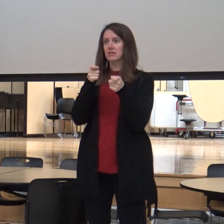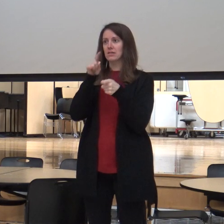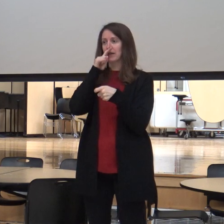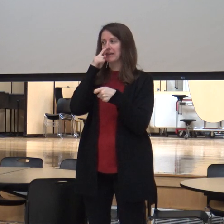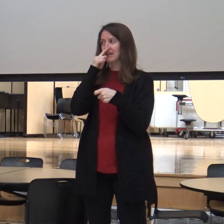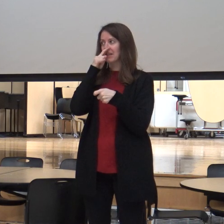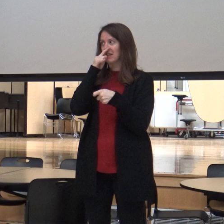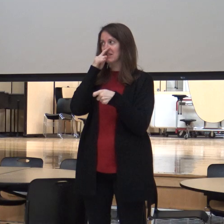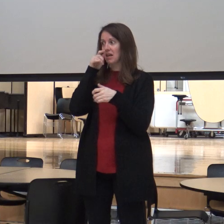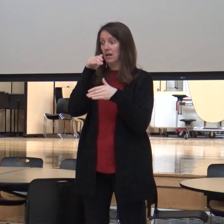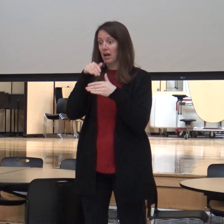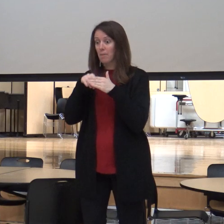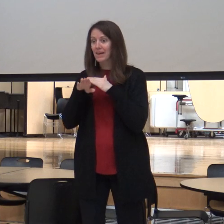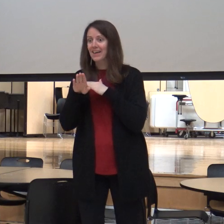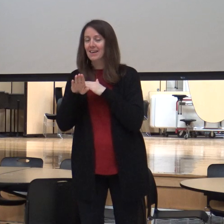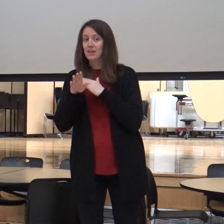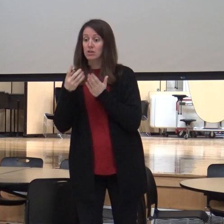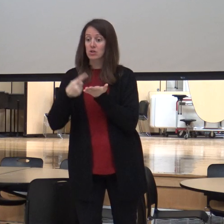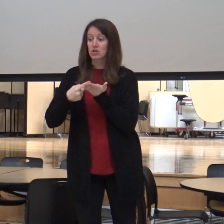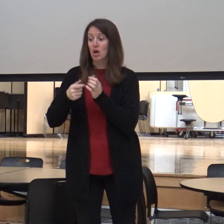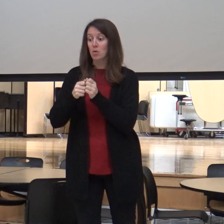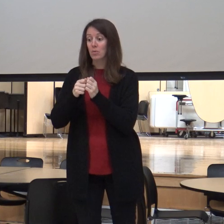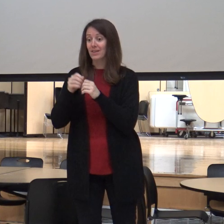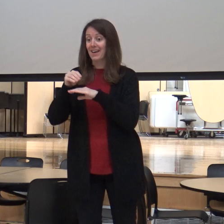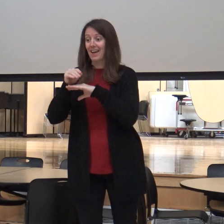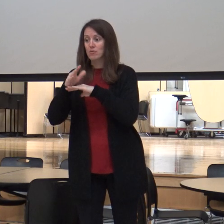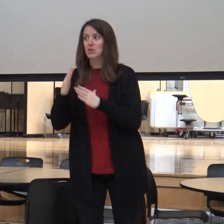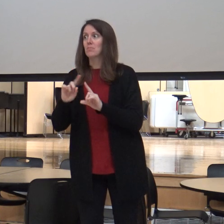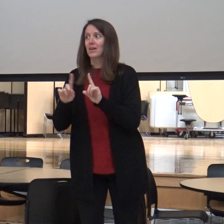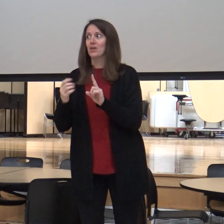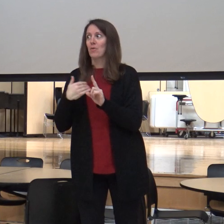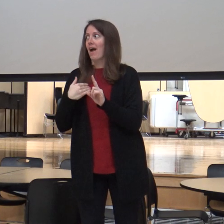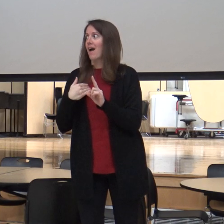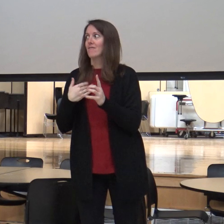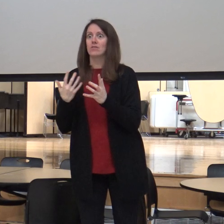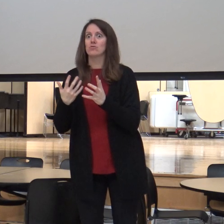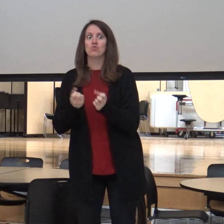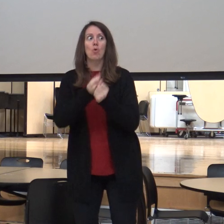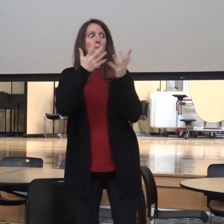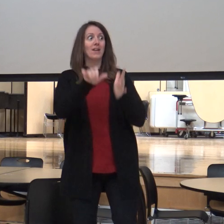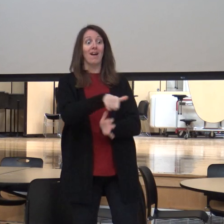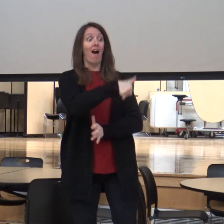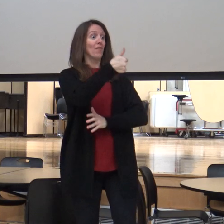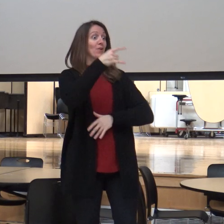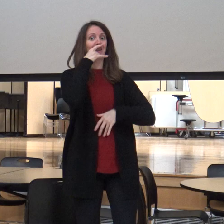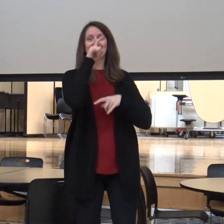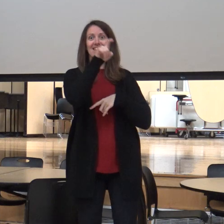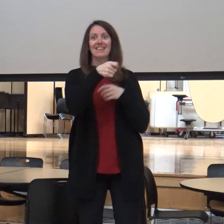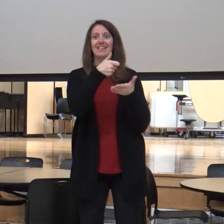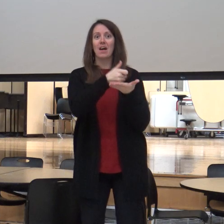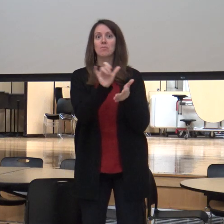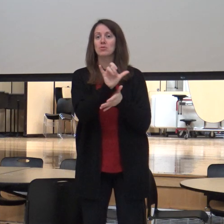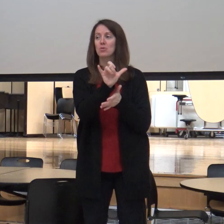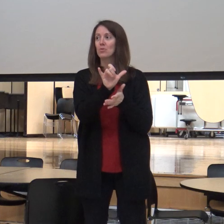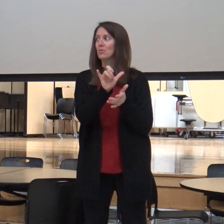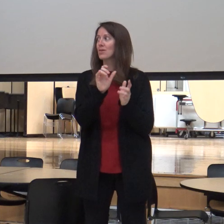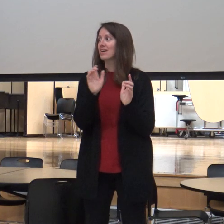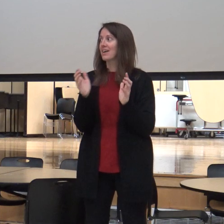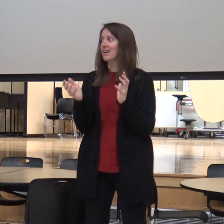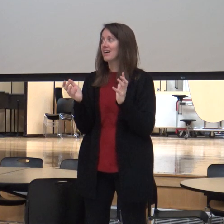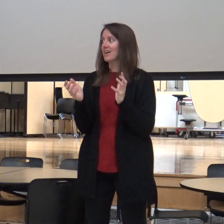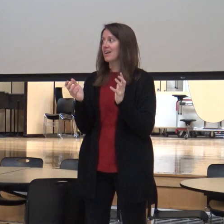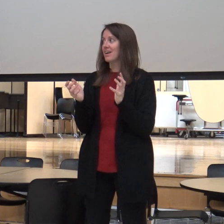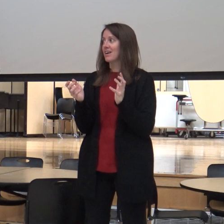in and talking to the counselor, but you have 50, hundreds of other kids needing that help, and maybe a student comes in and